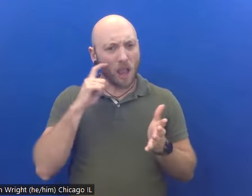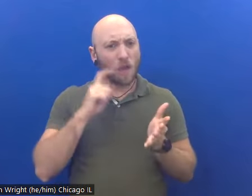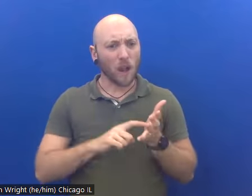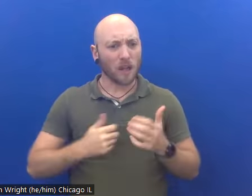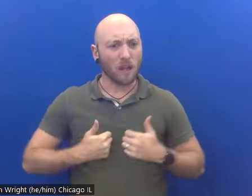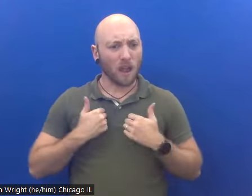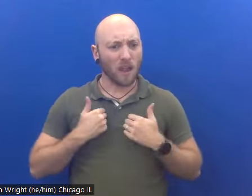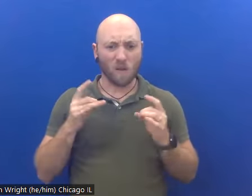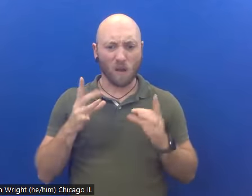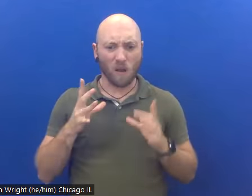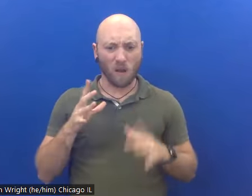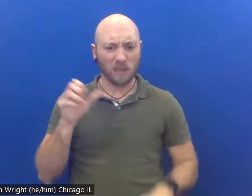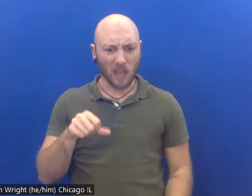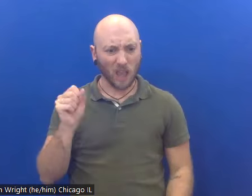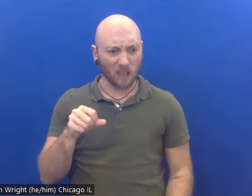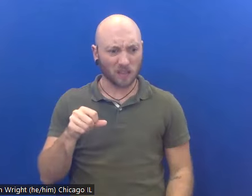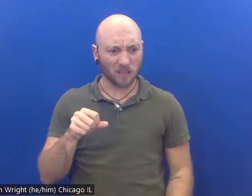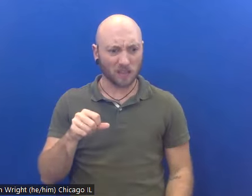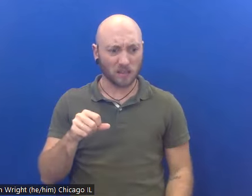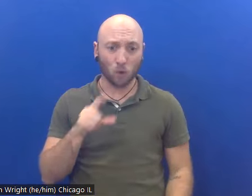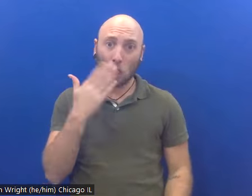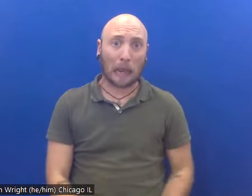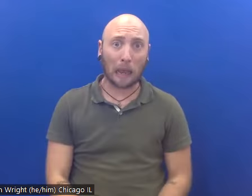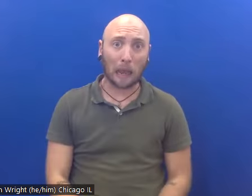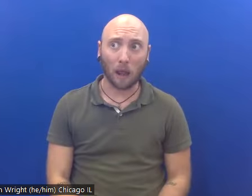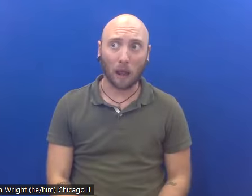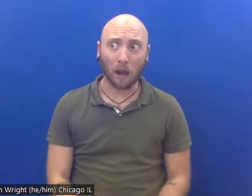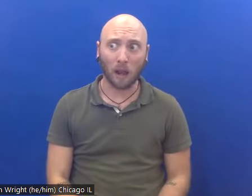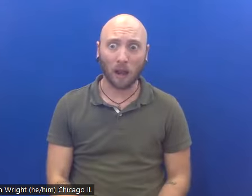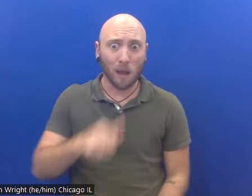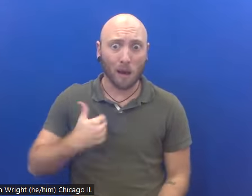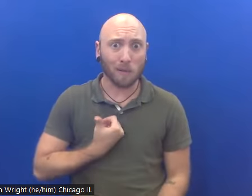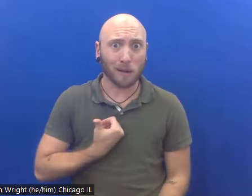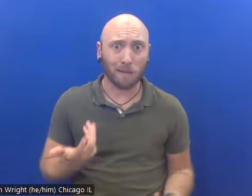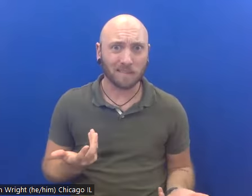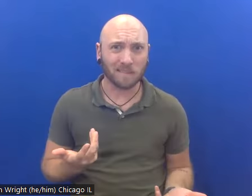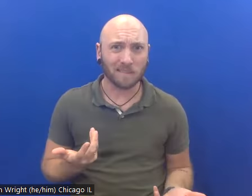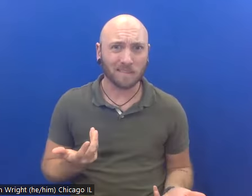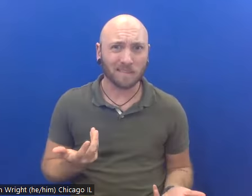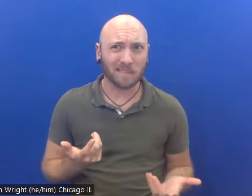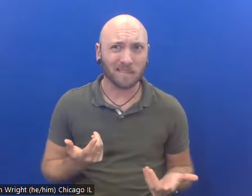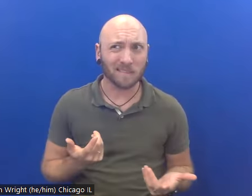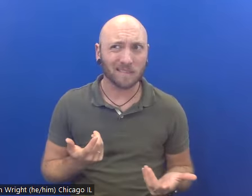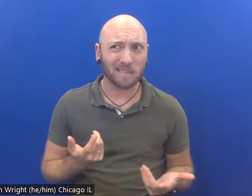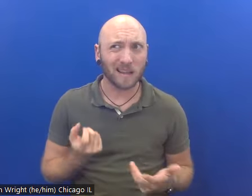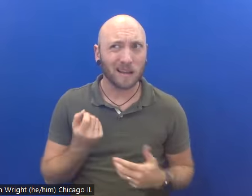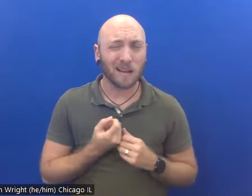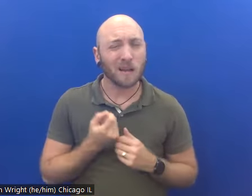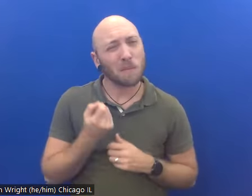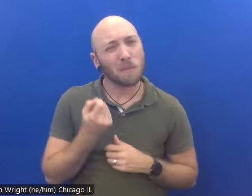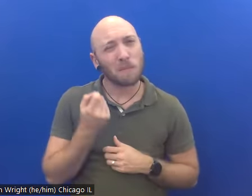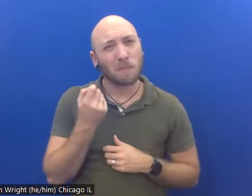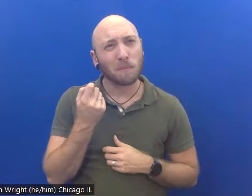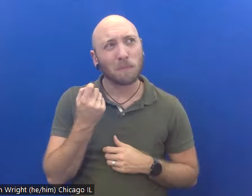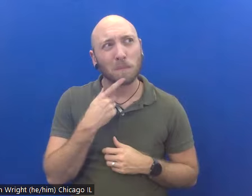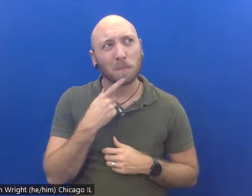now. It looks bad, right? This isn't like I have nothing to be proud of at this point. My life looks bad at this point. And like, I don't